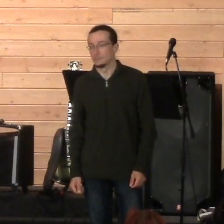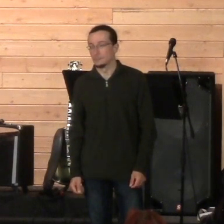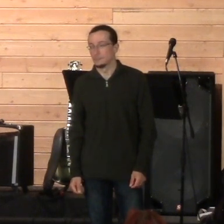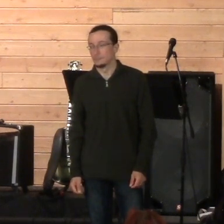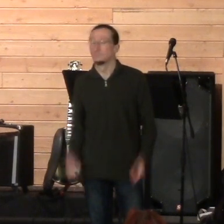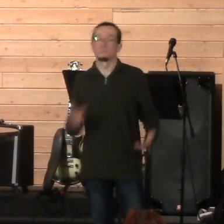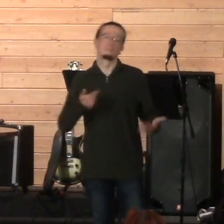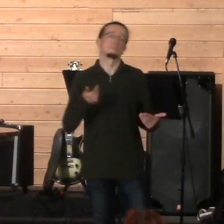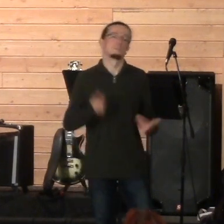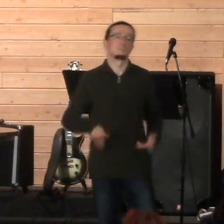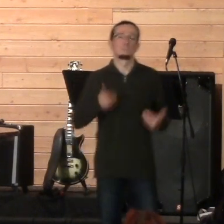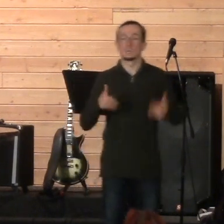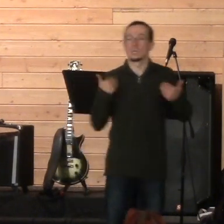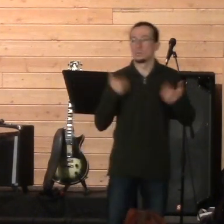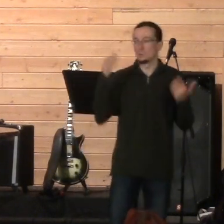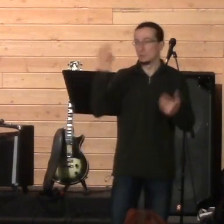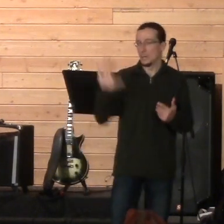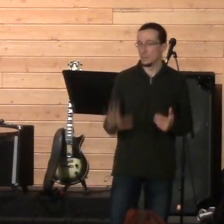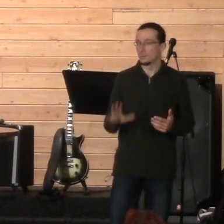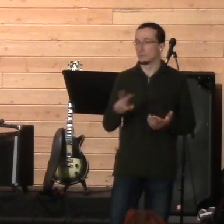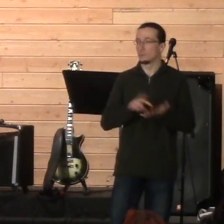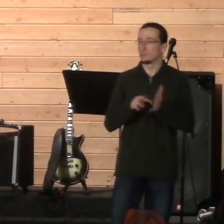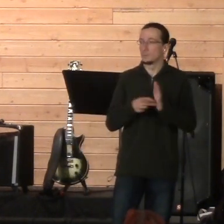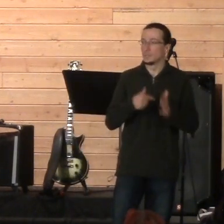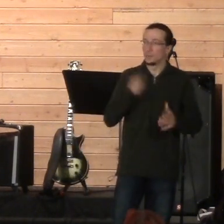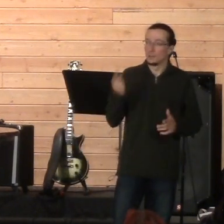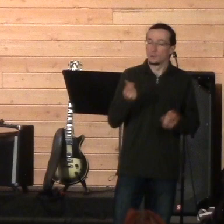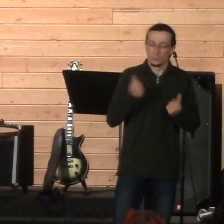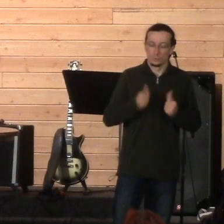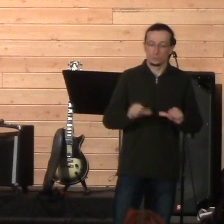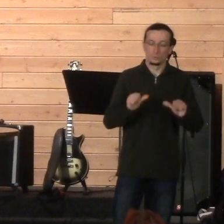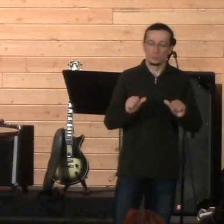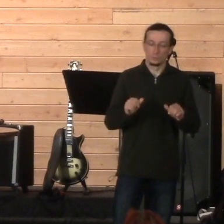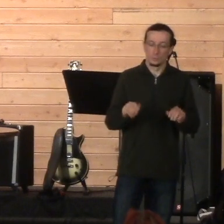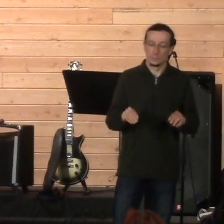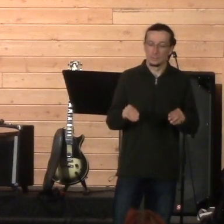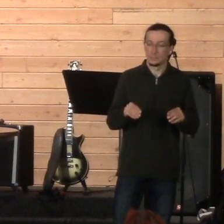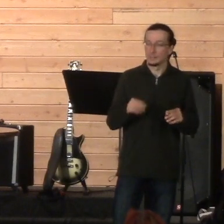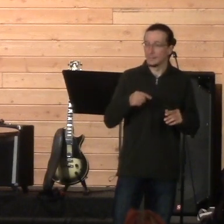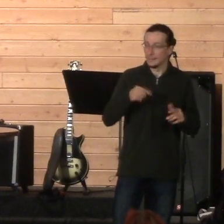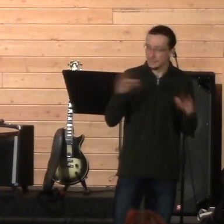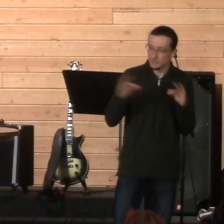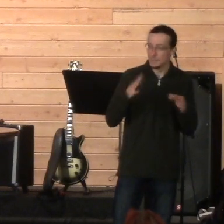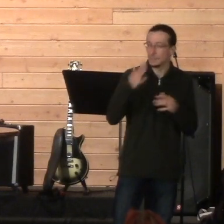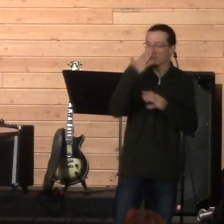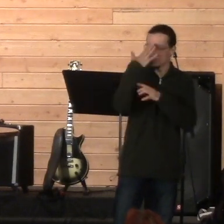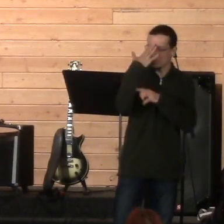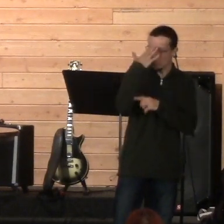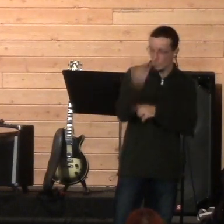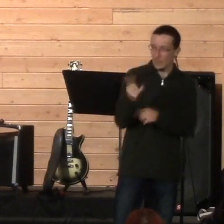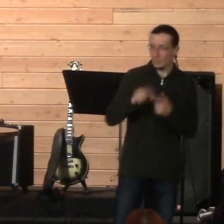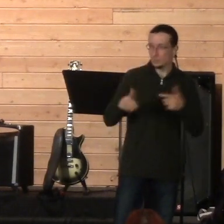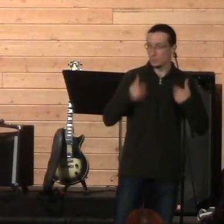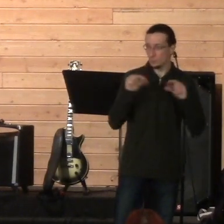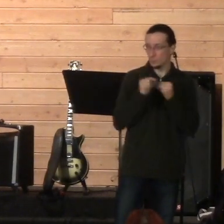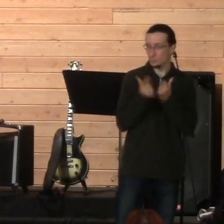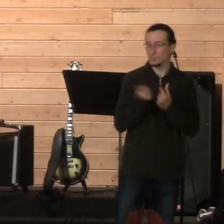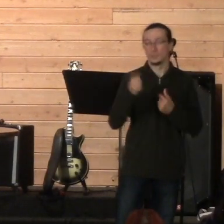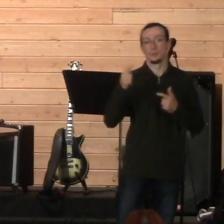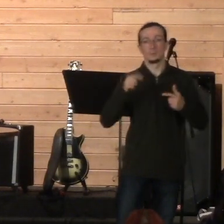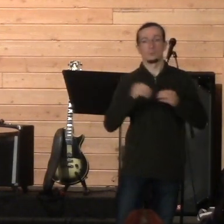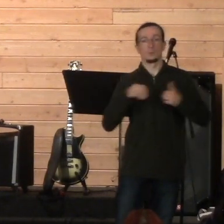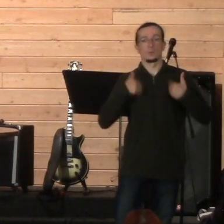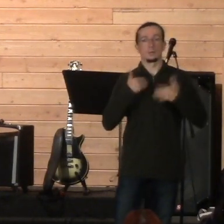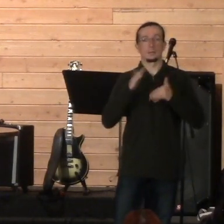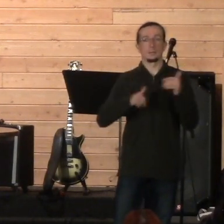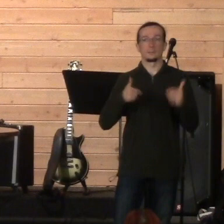I'm a youth pastor, so I always try to give the youth group the why. Okay, because anybody younger than me,